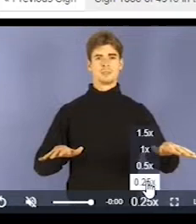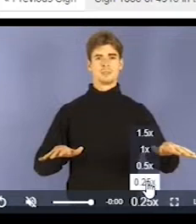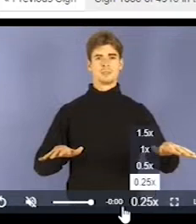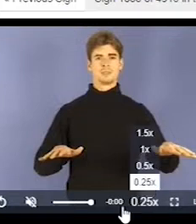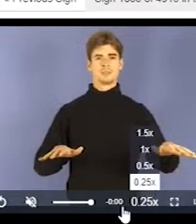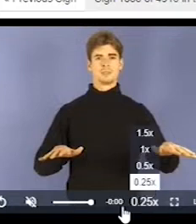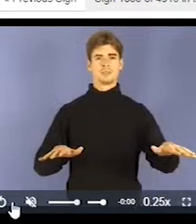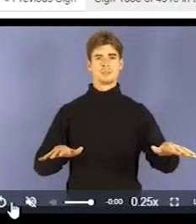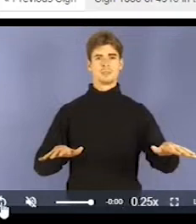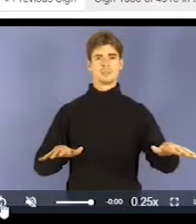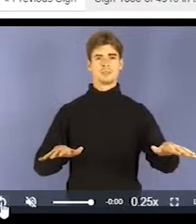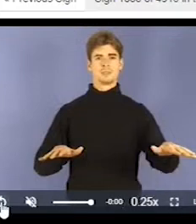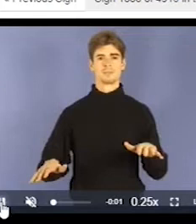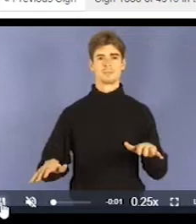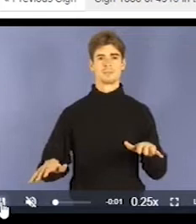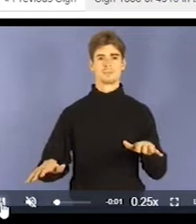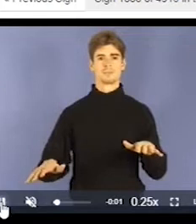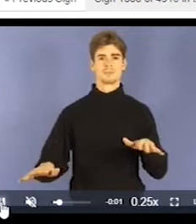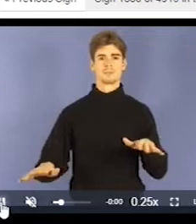that. As well.